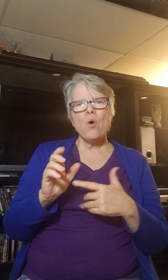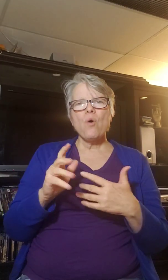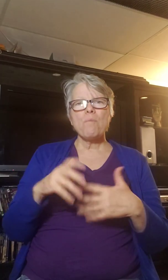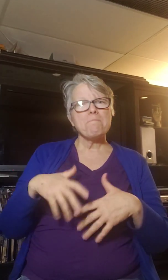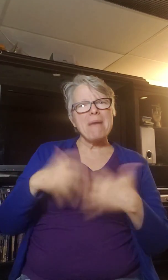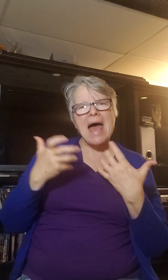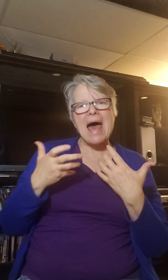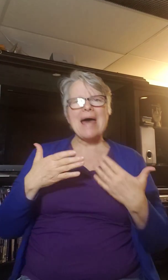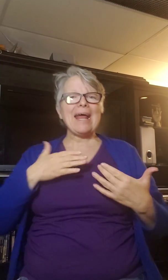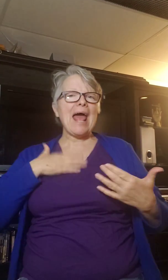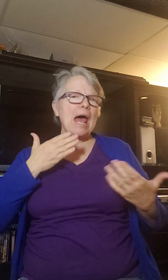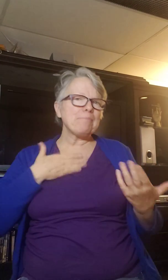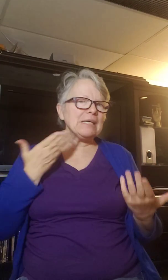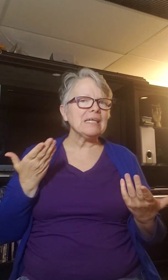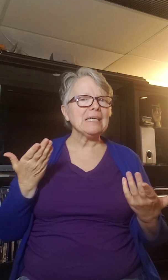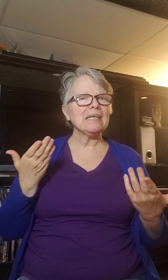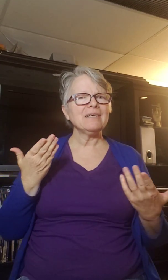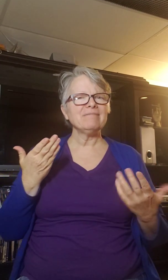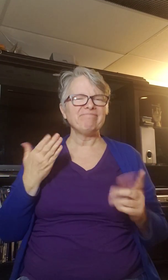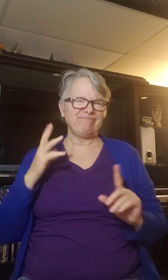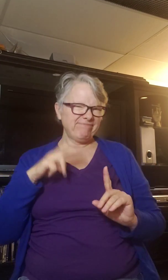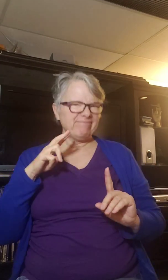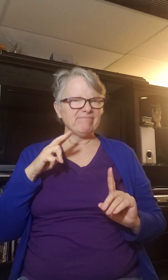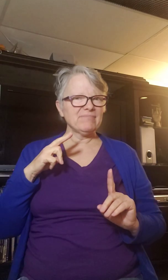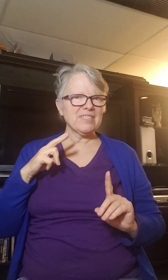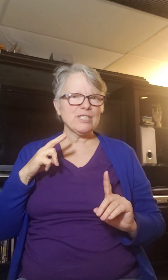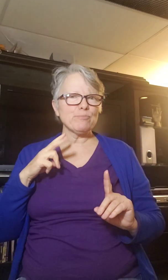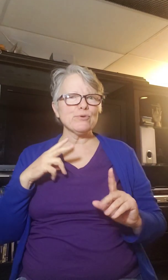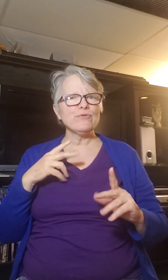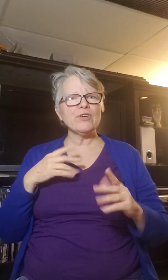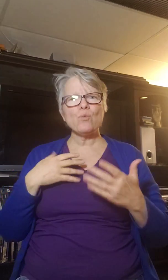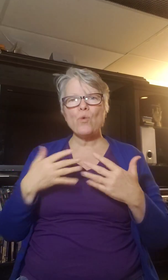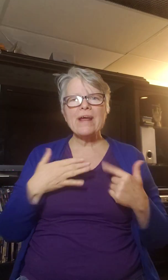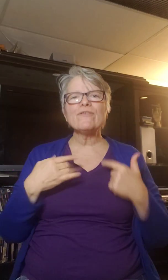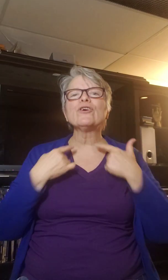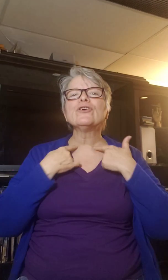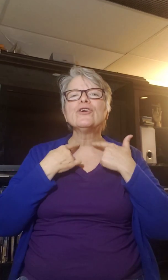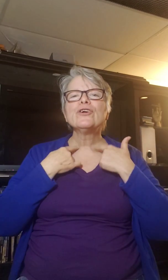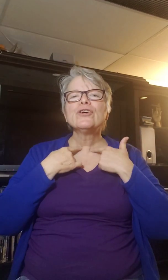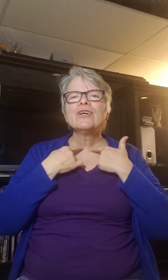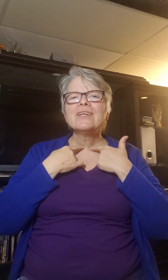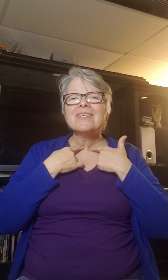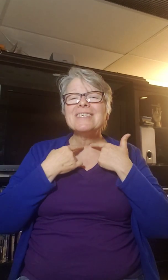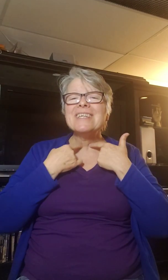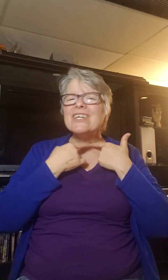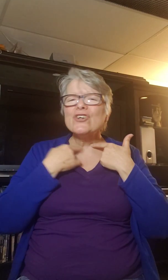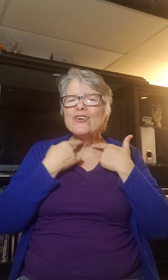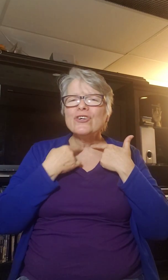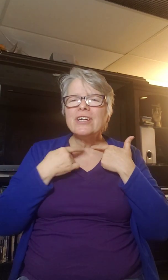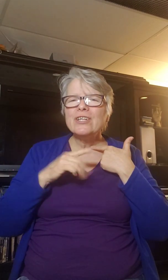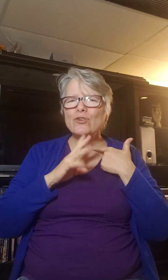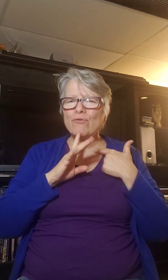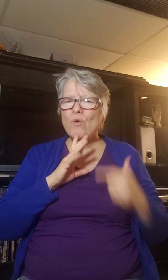so mad, happy, disapproving, whatever, is here in your